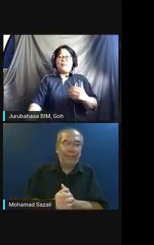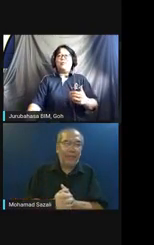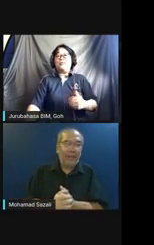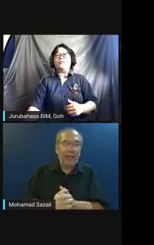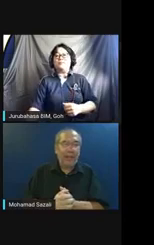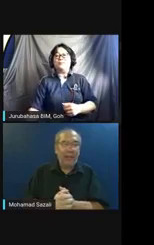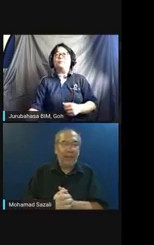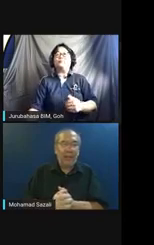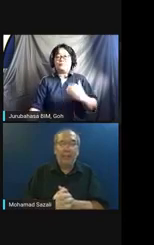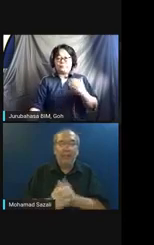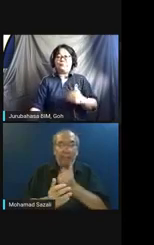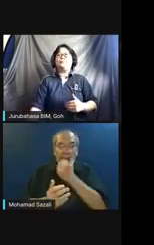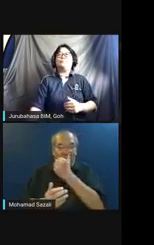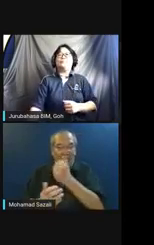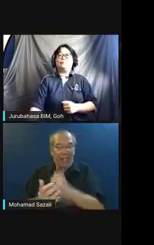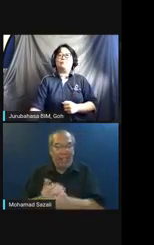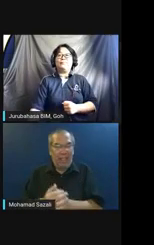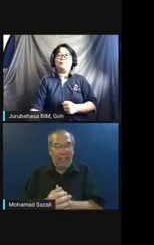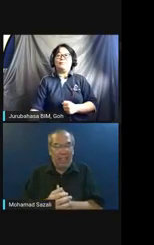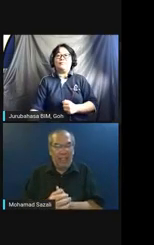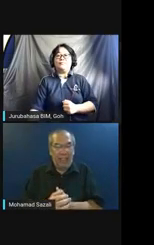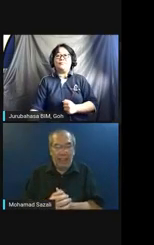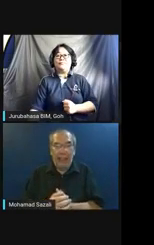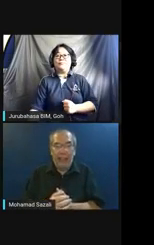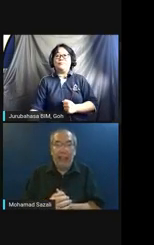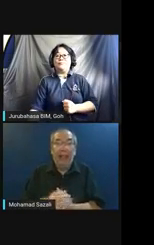hear at all.